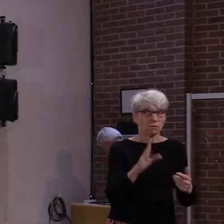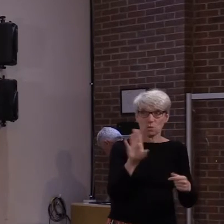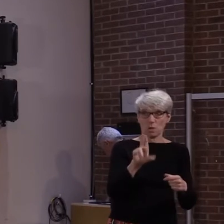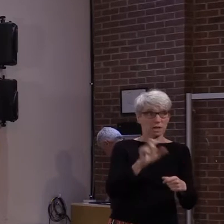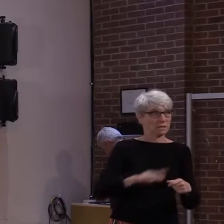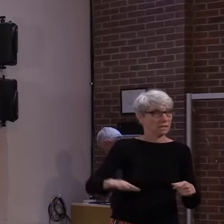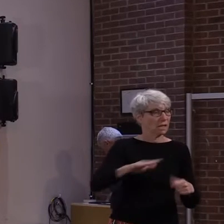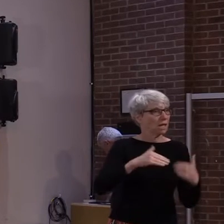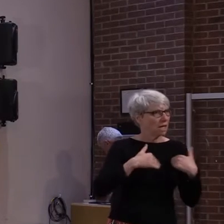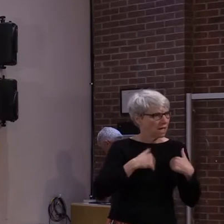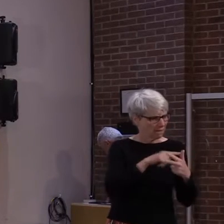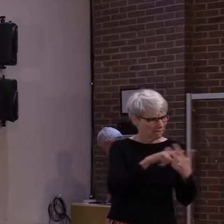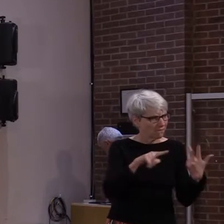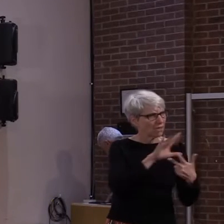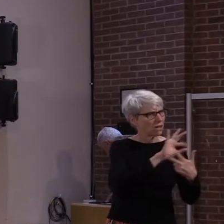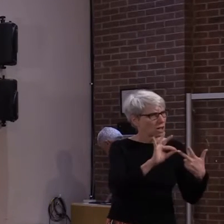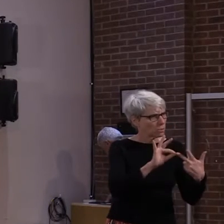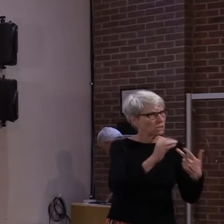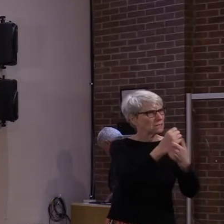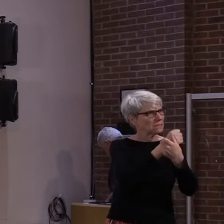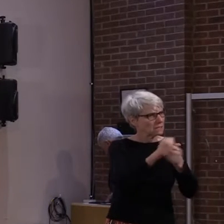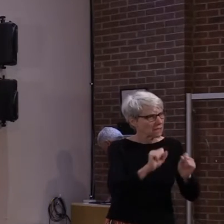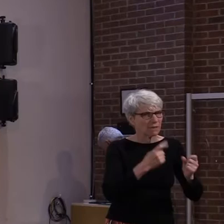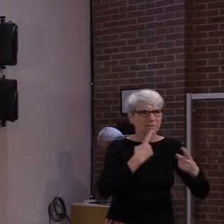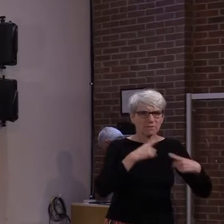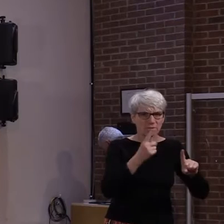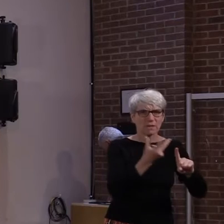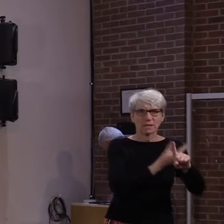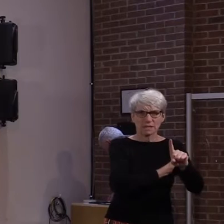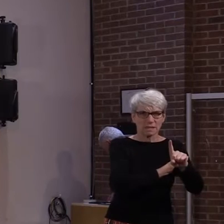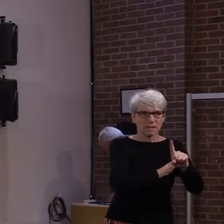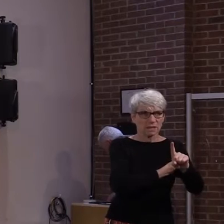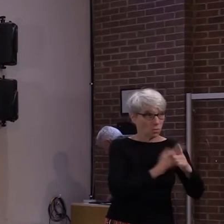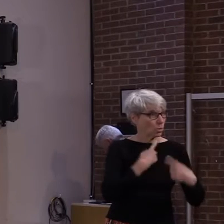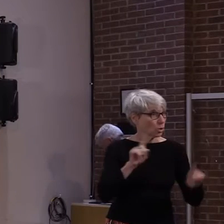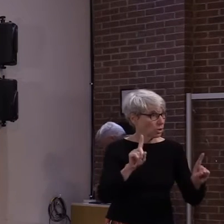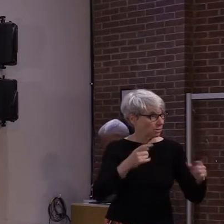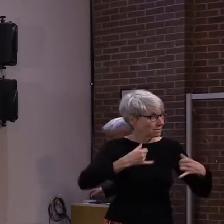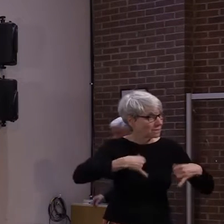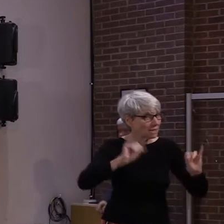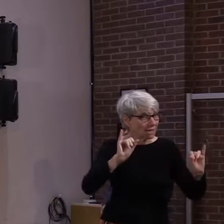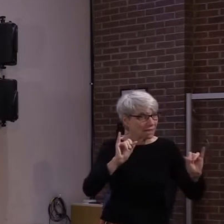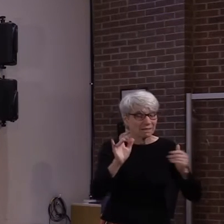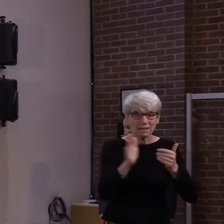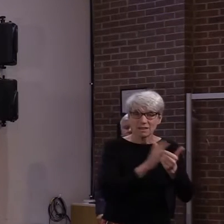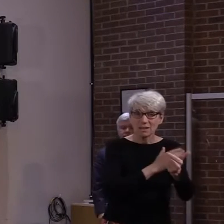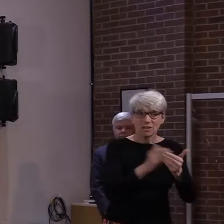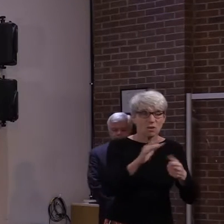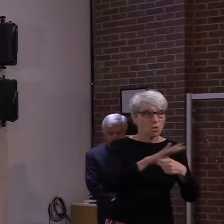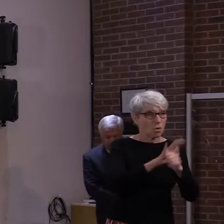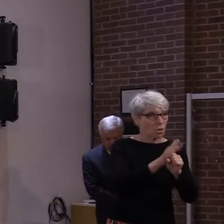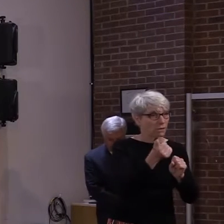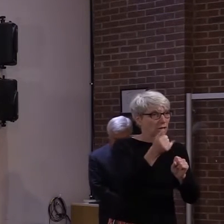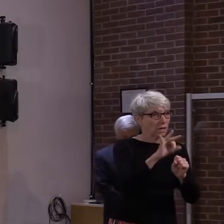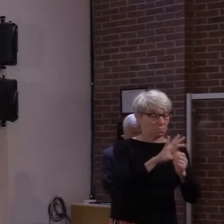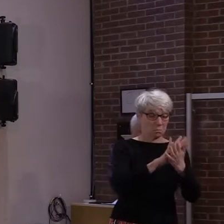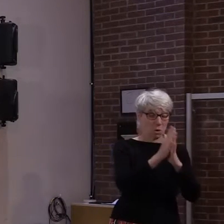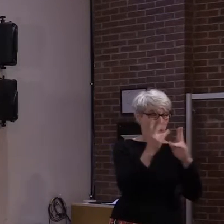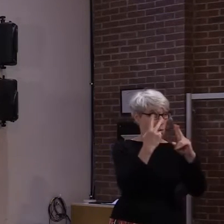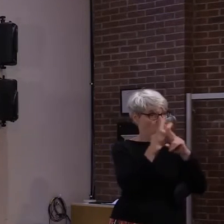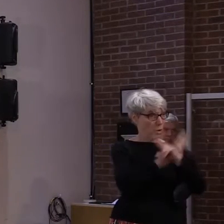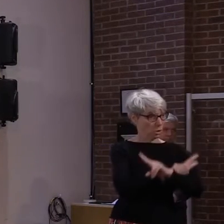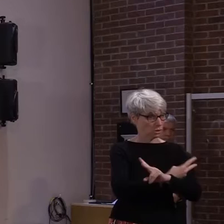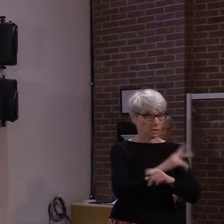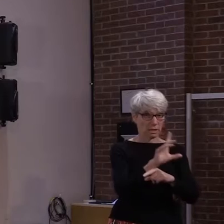to us. And they're still doing an excellent job of protecting us from the most serious effects of COVID-19, even in the face